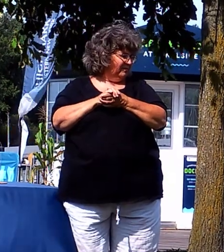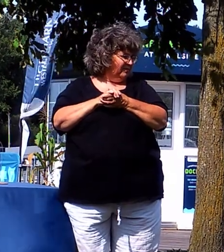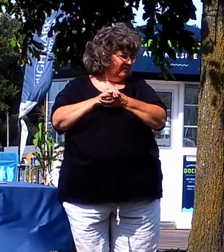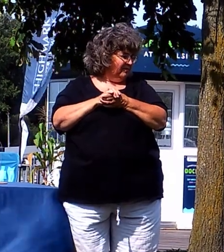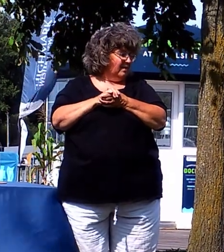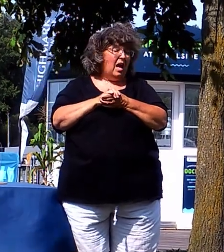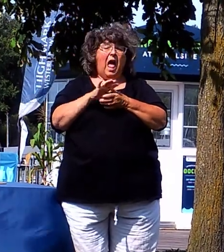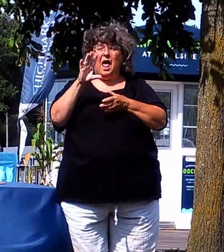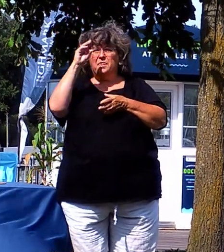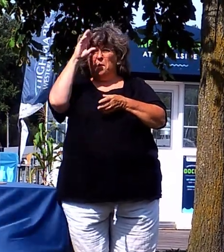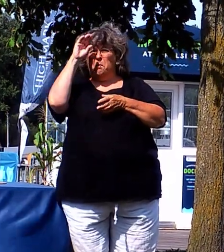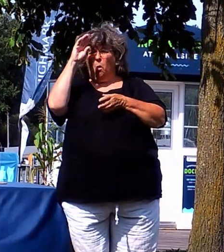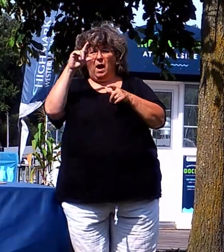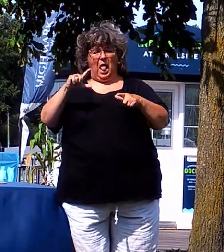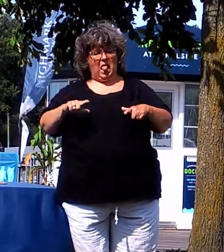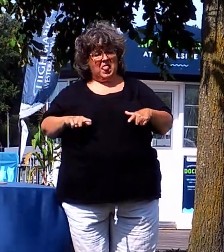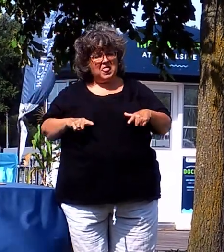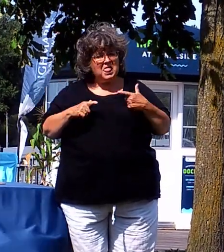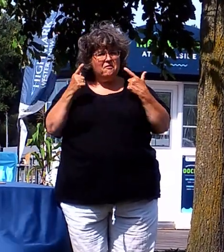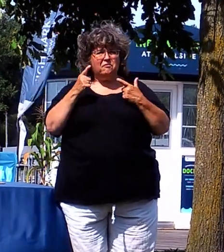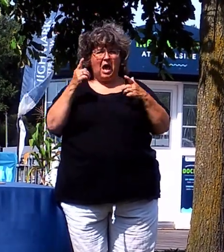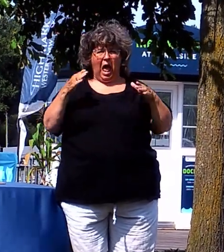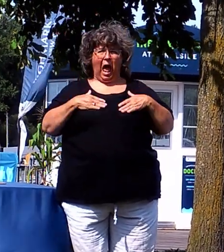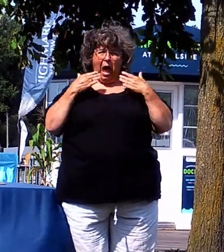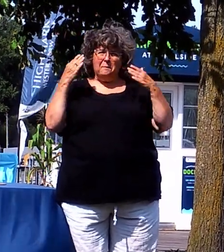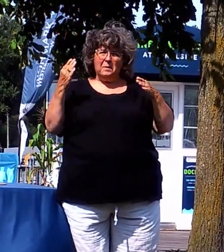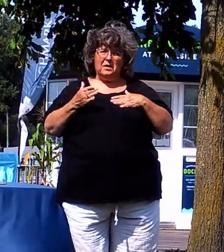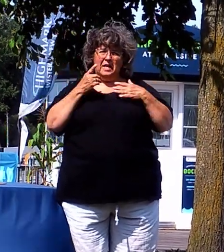And Ramon lived ishfully ever after.